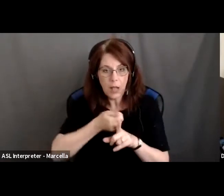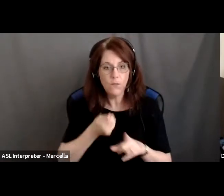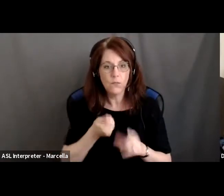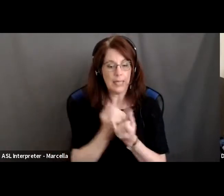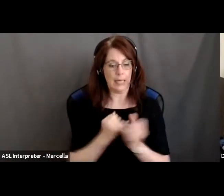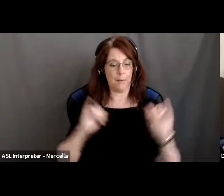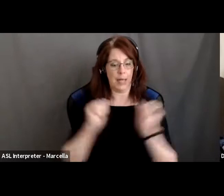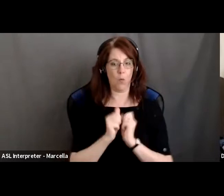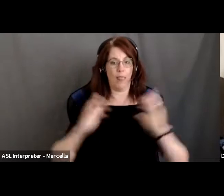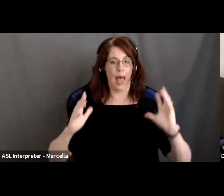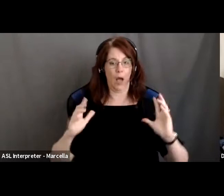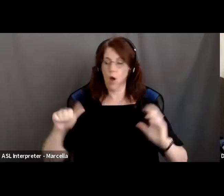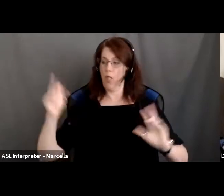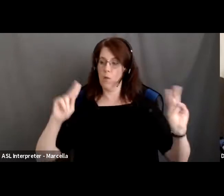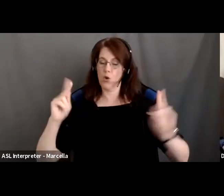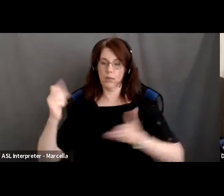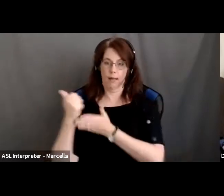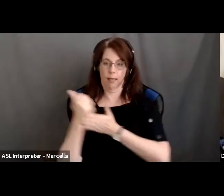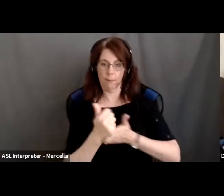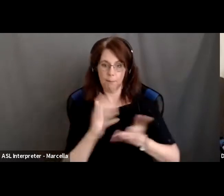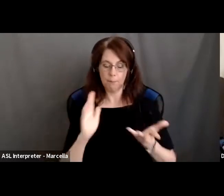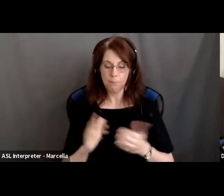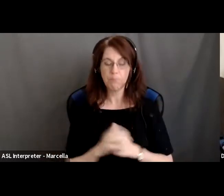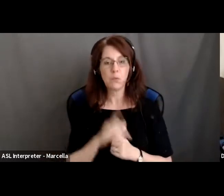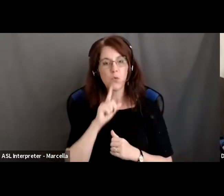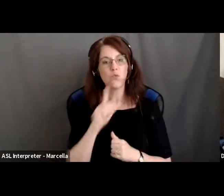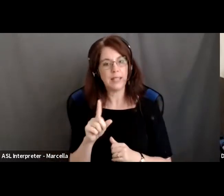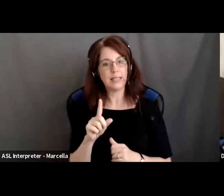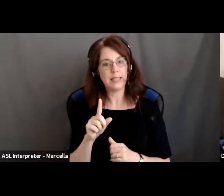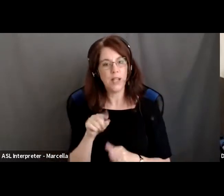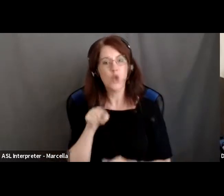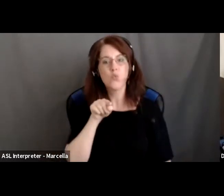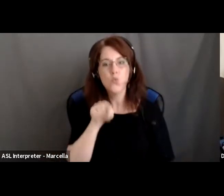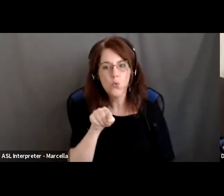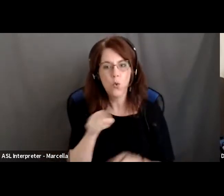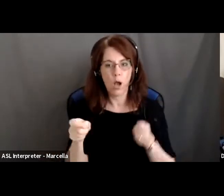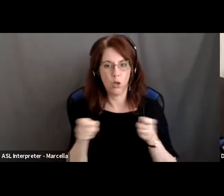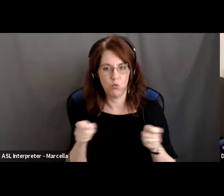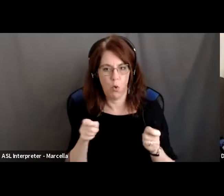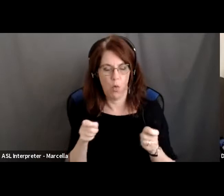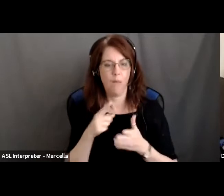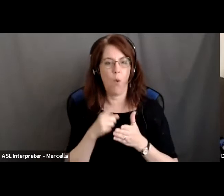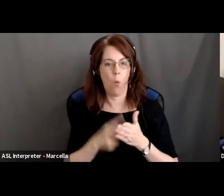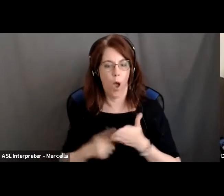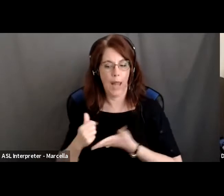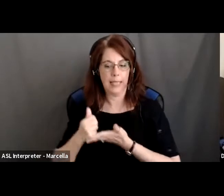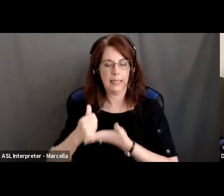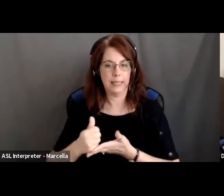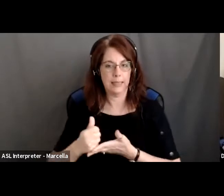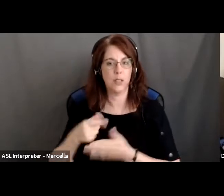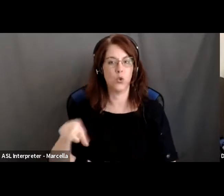independently without assistance. But it really is a matter of, you know, you being in control of what the assistance is you're